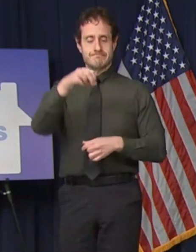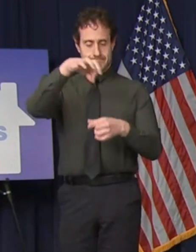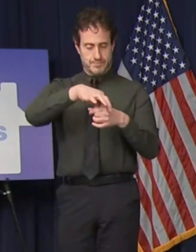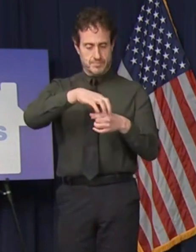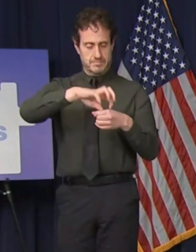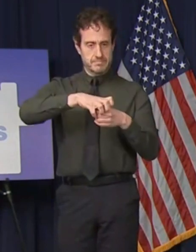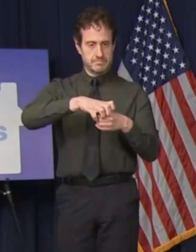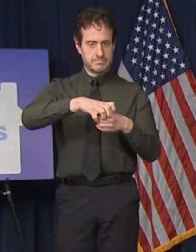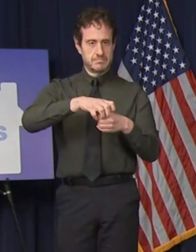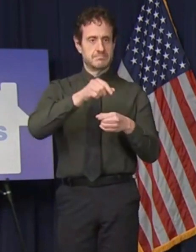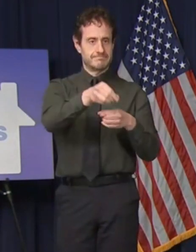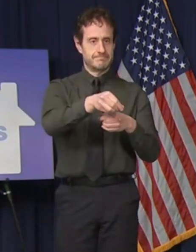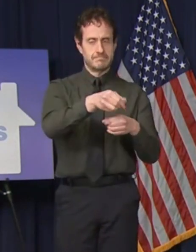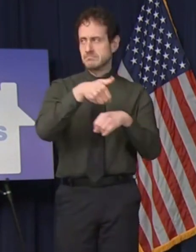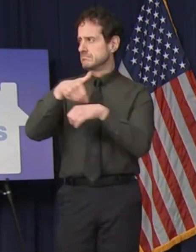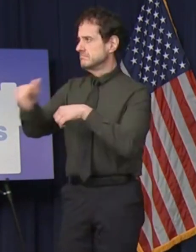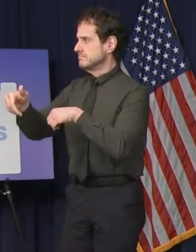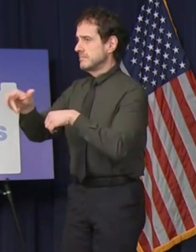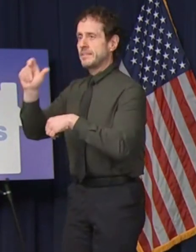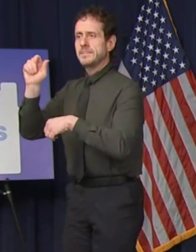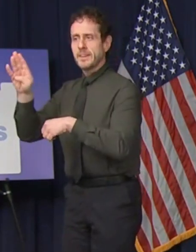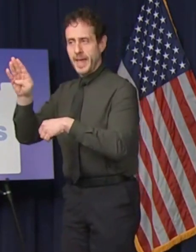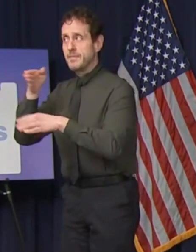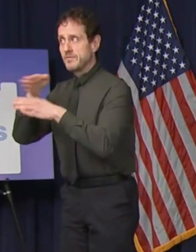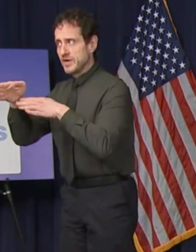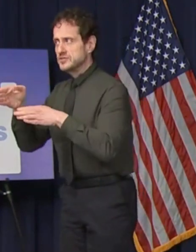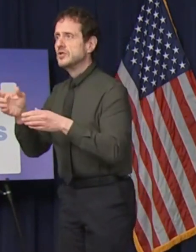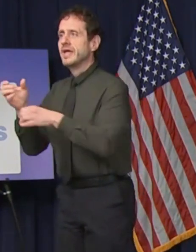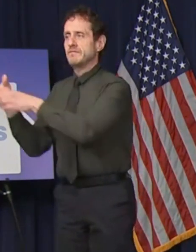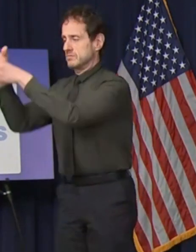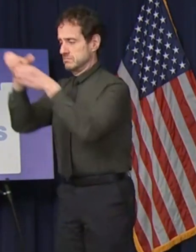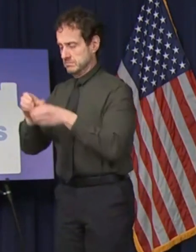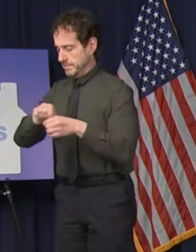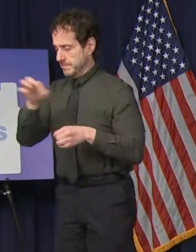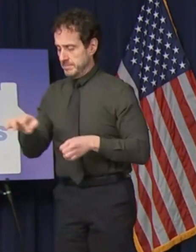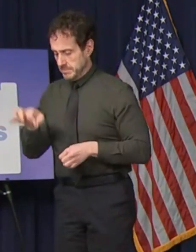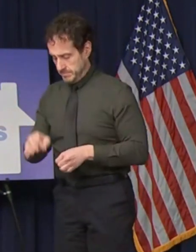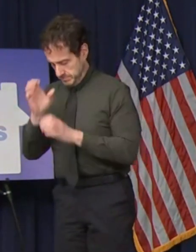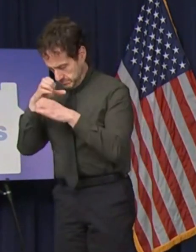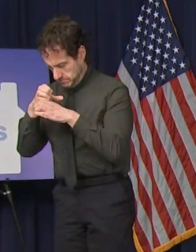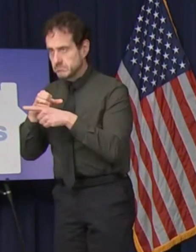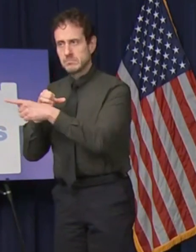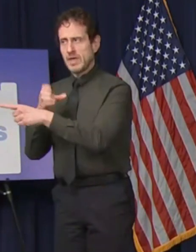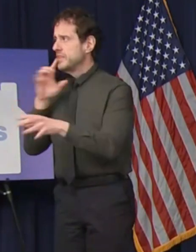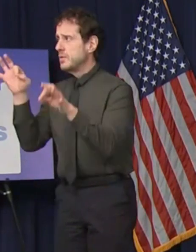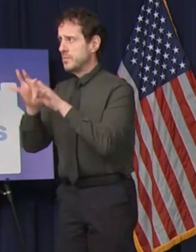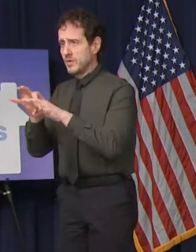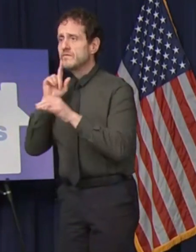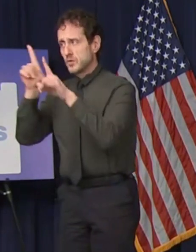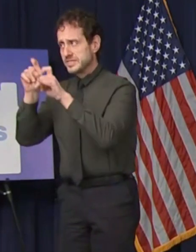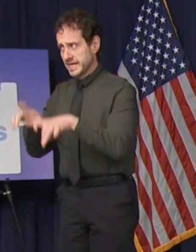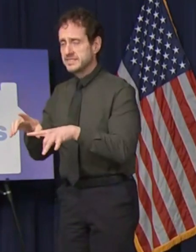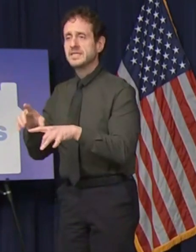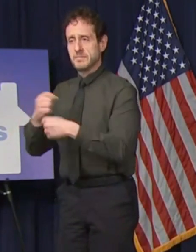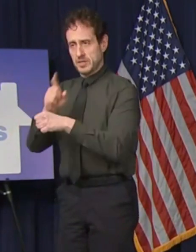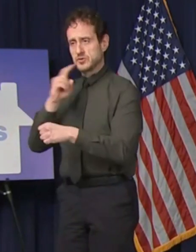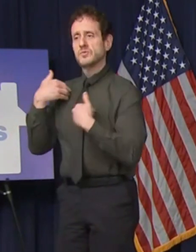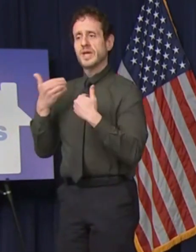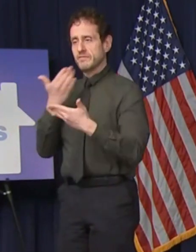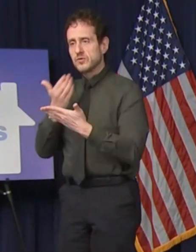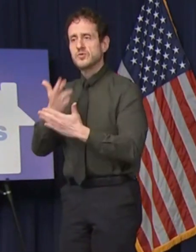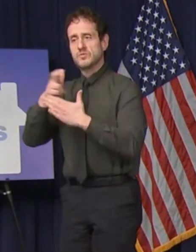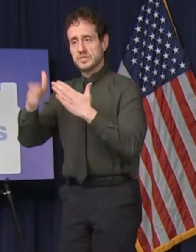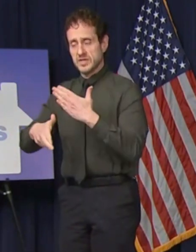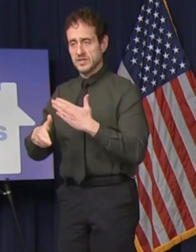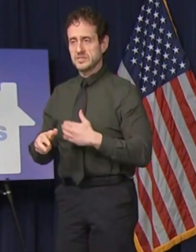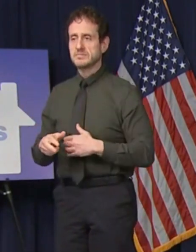results. These folks are a vital part of solving for our testing needs. To North Shore Hospital